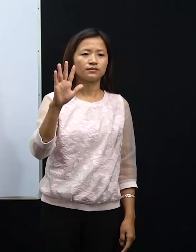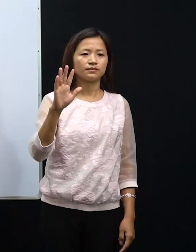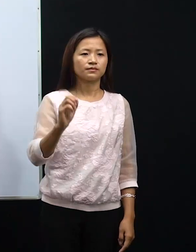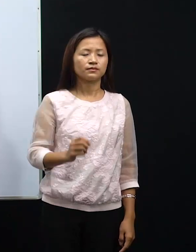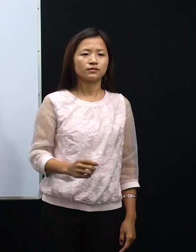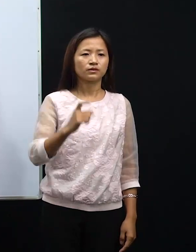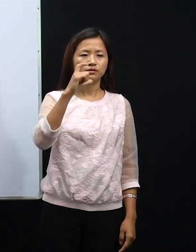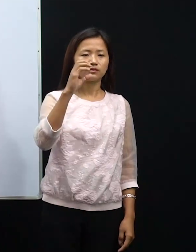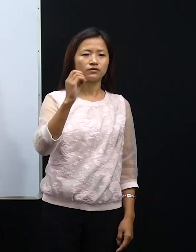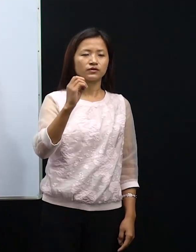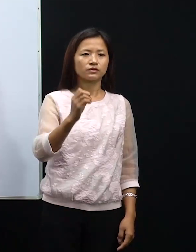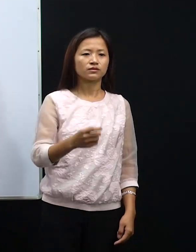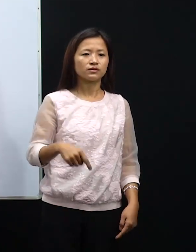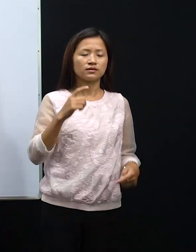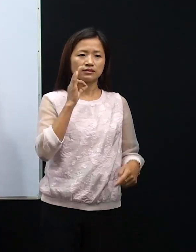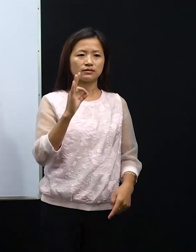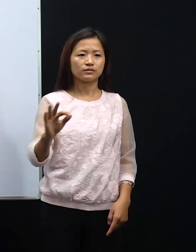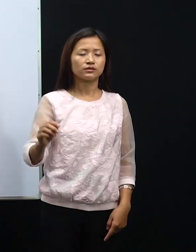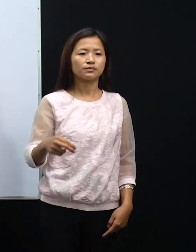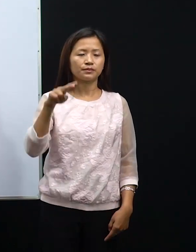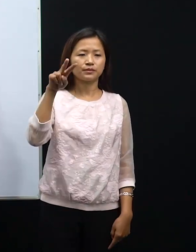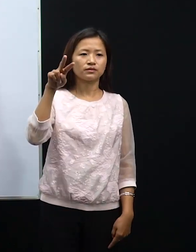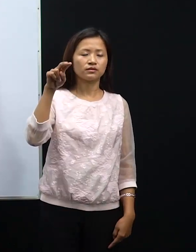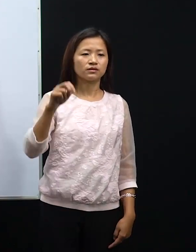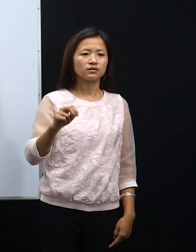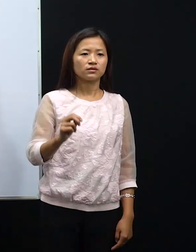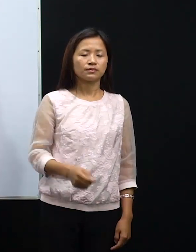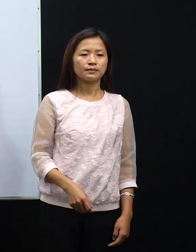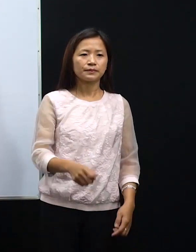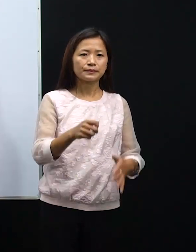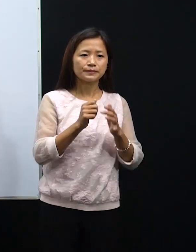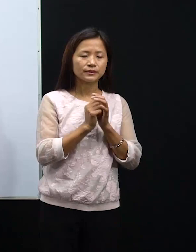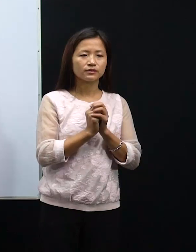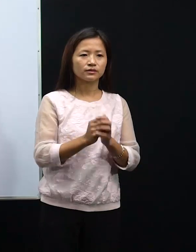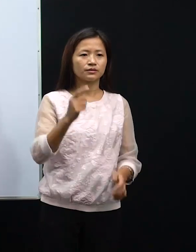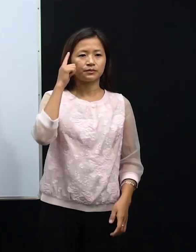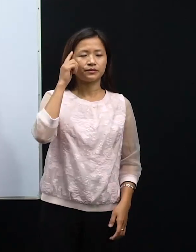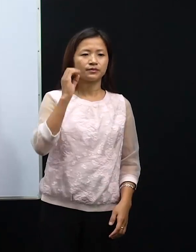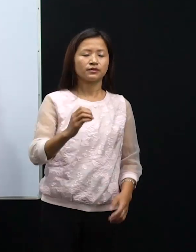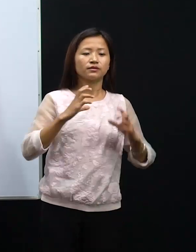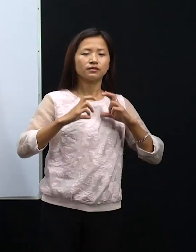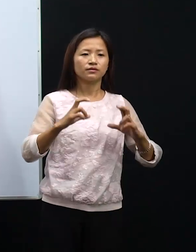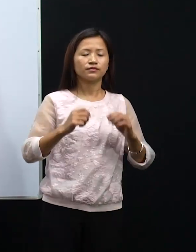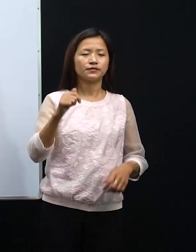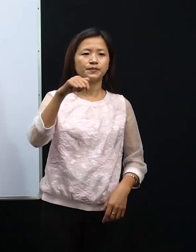Coefficient simply means the numerical factor only. Now please be careful here. In